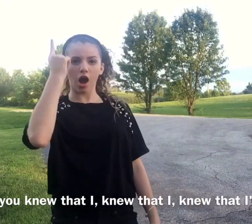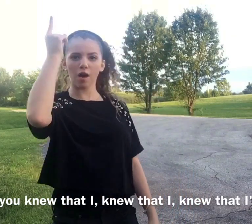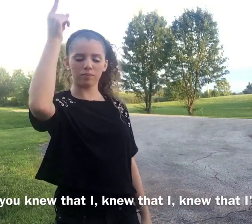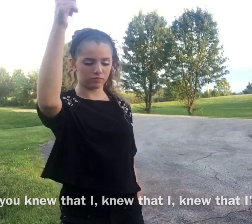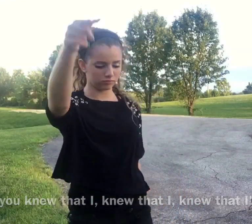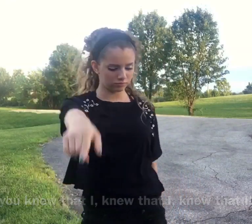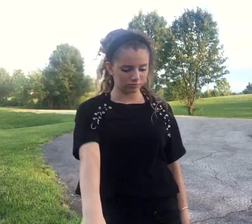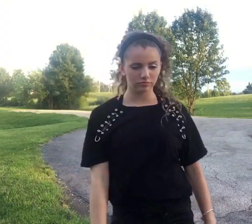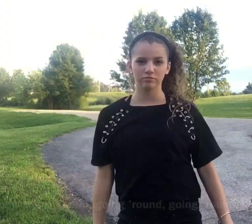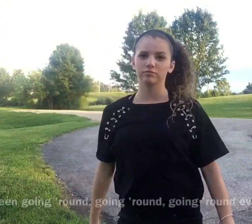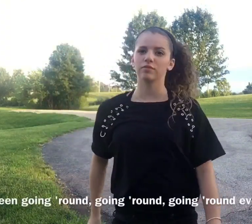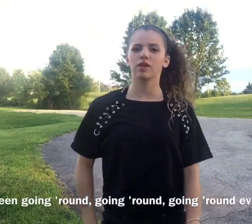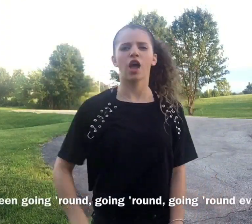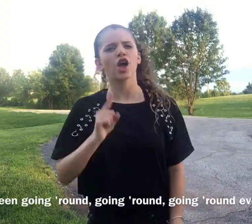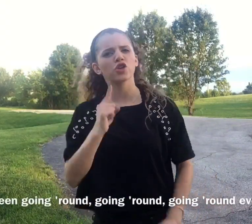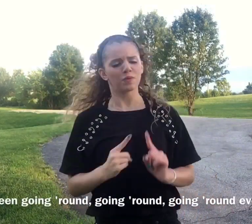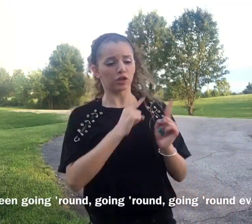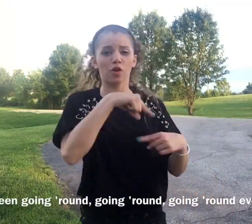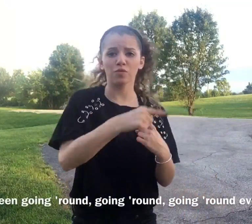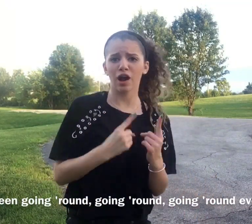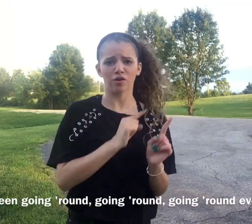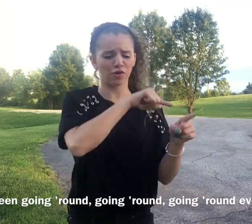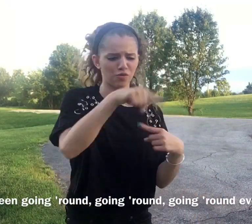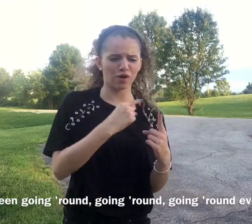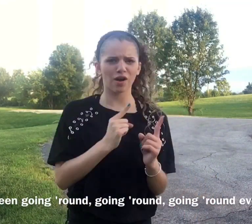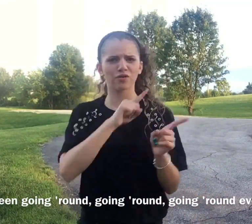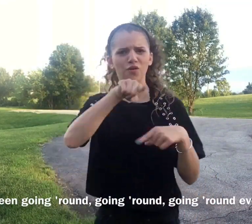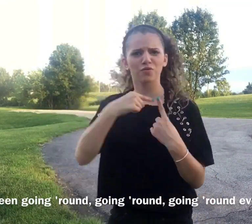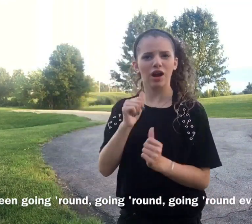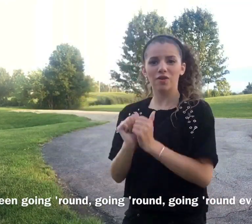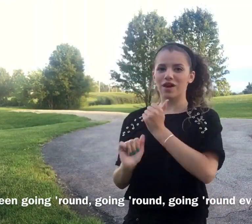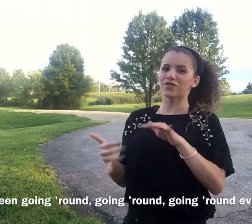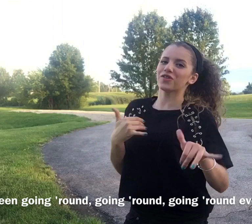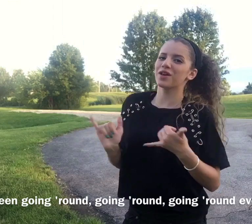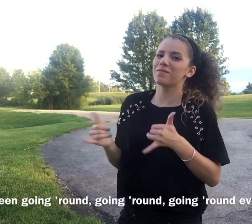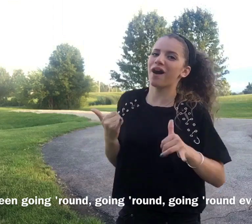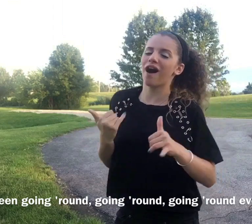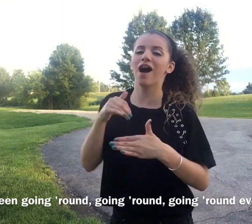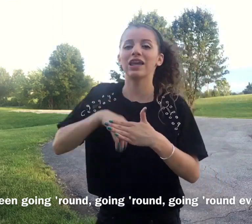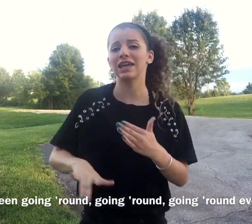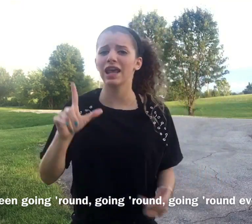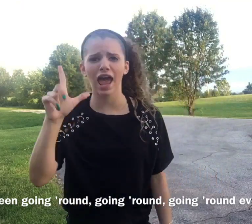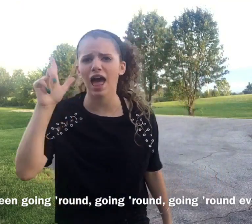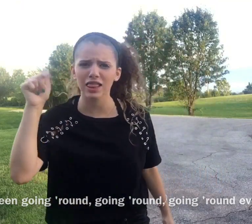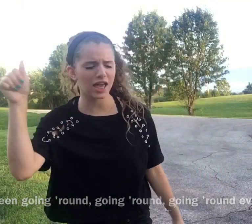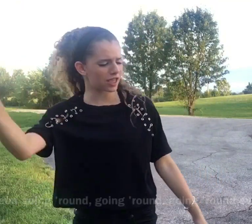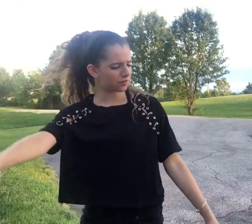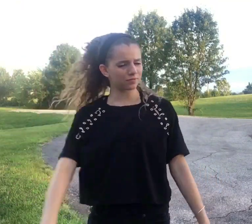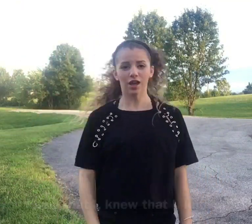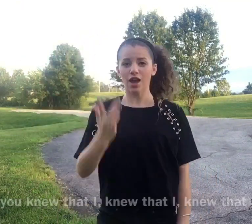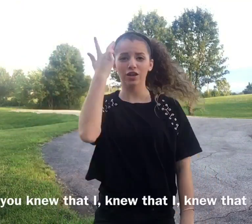up. You've been going around every party in LA. Cause